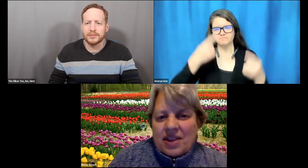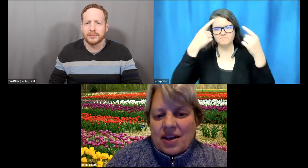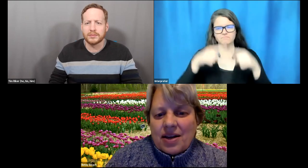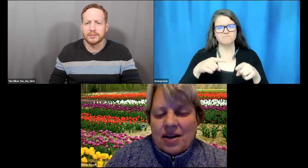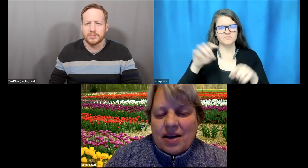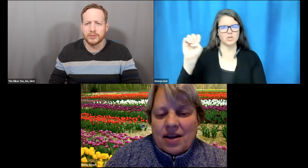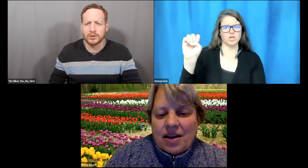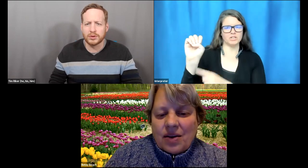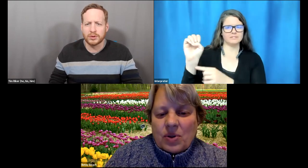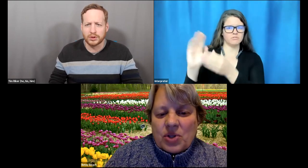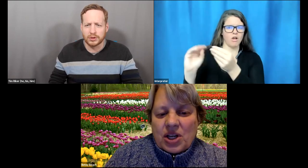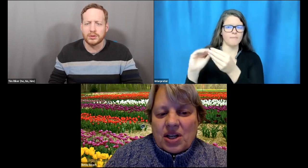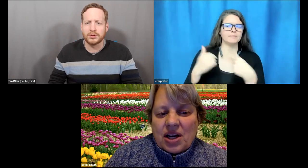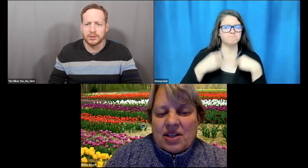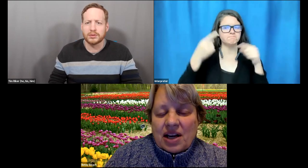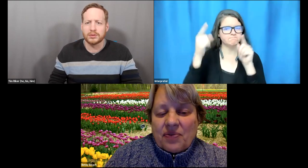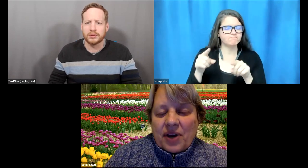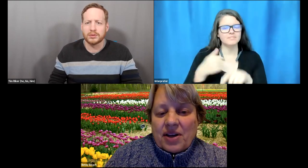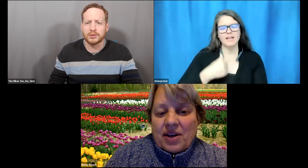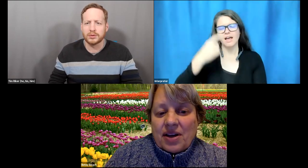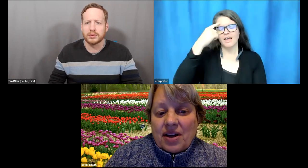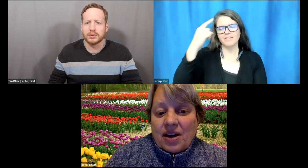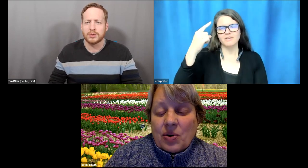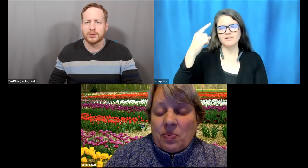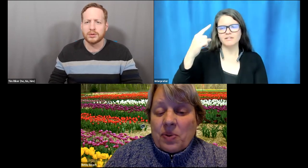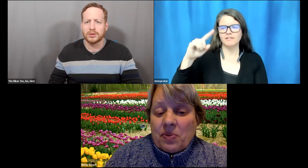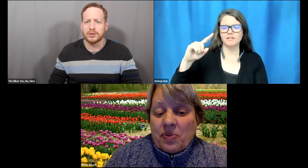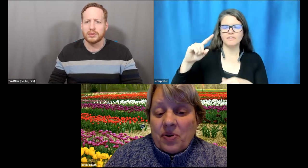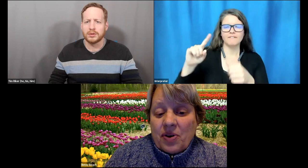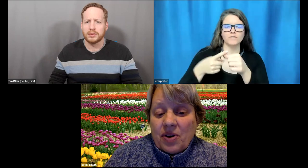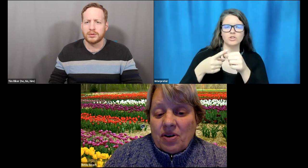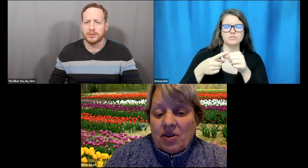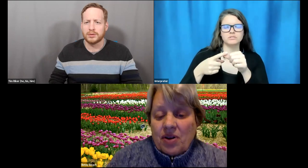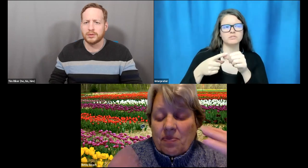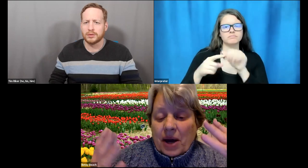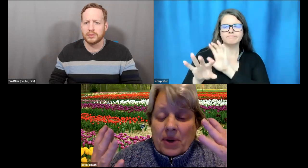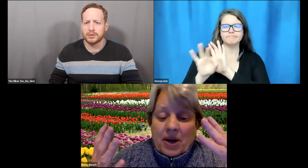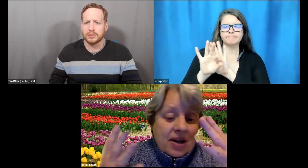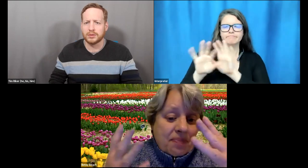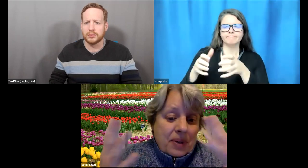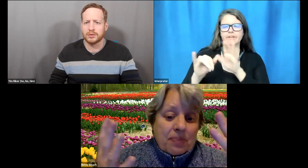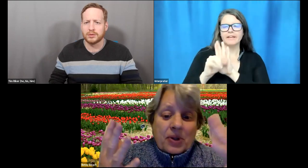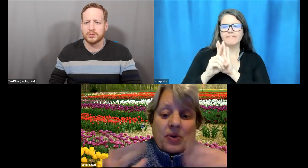think we should identify a group of BIPOC people who